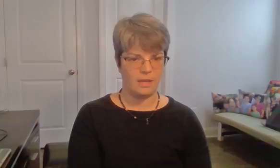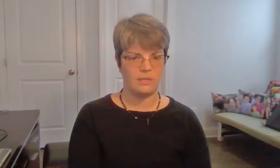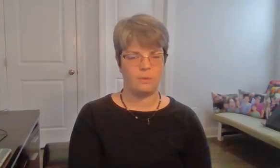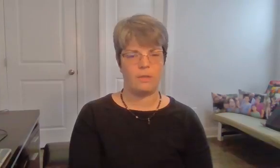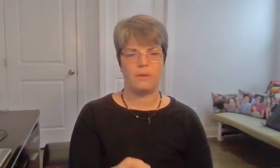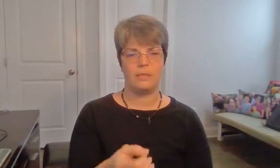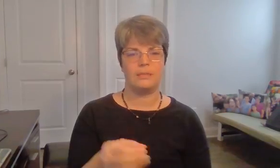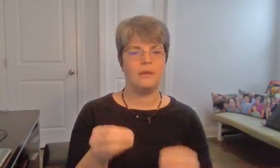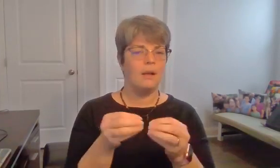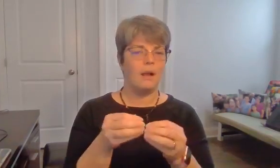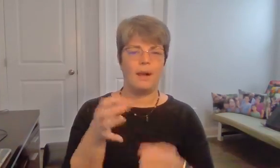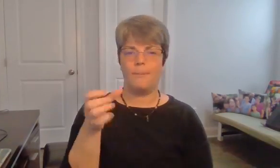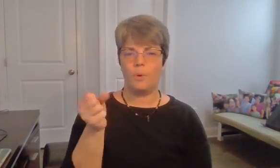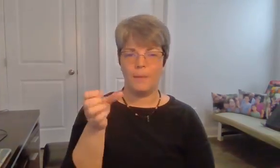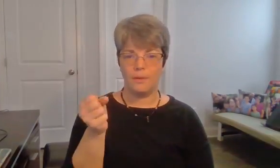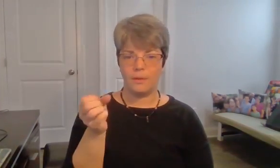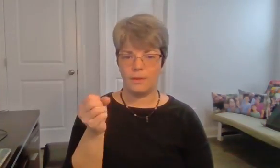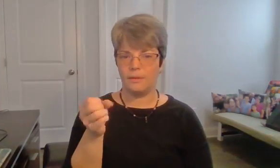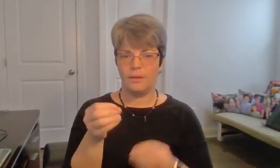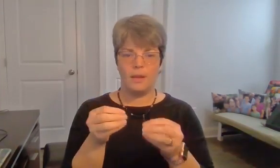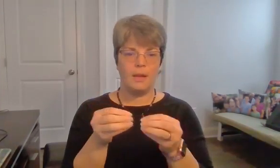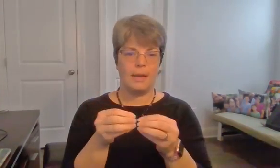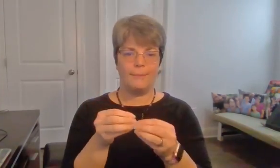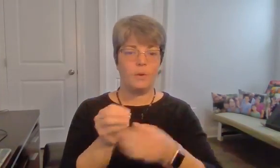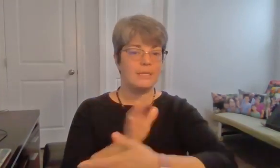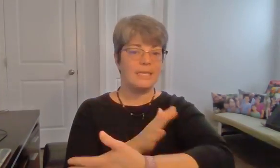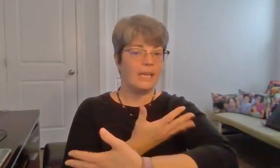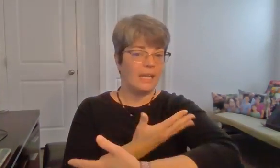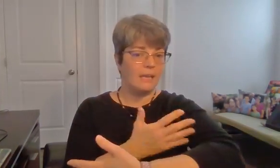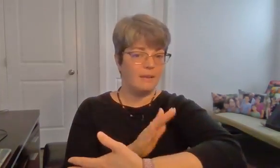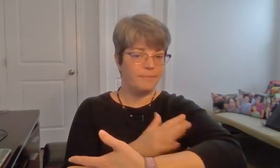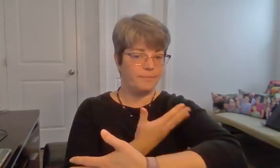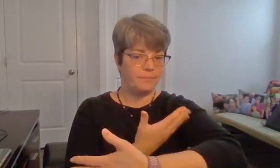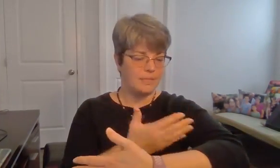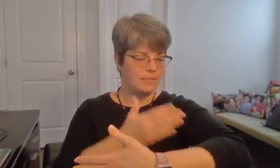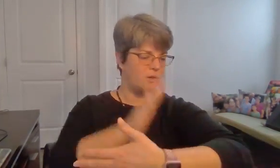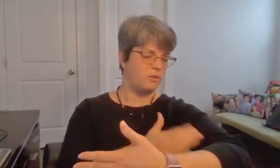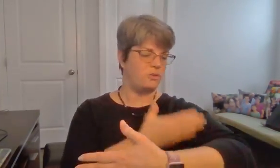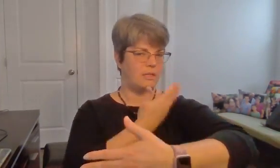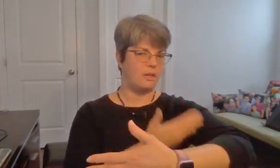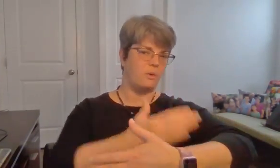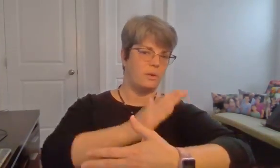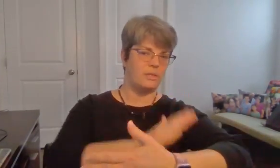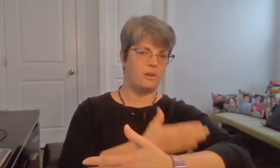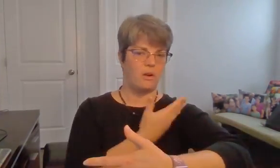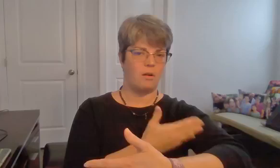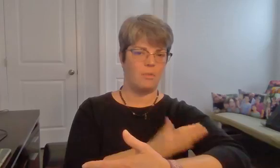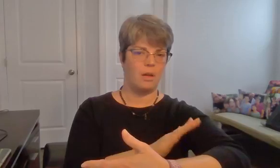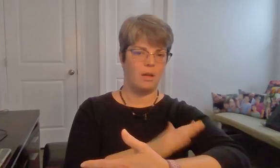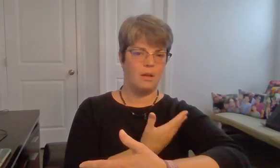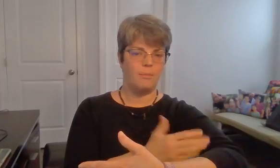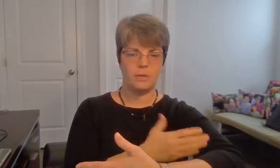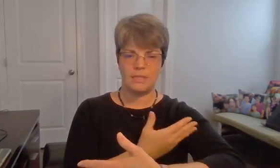so whether it's more milk, more singing, it's like you're directing a chorus in your arm, more